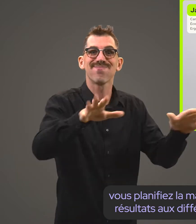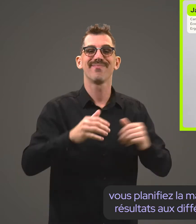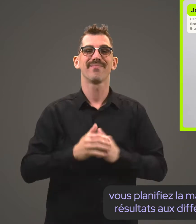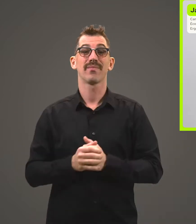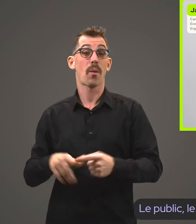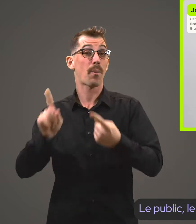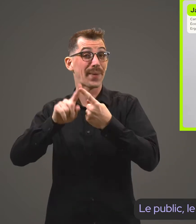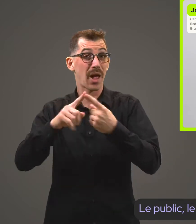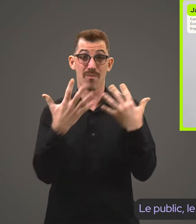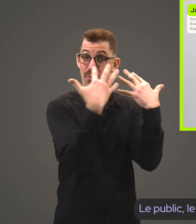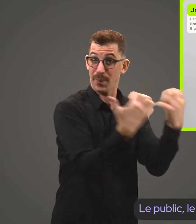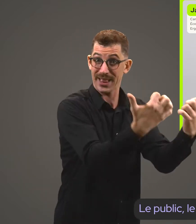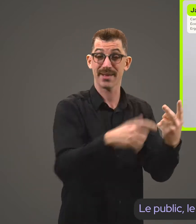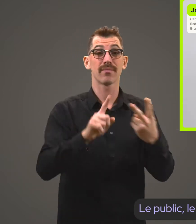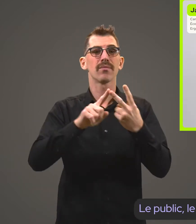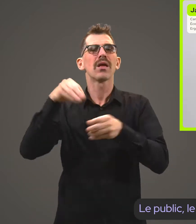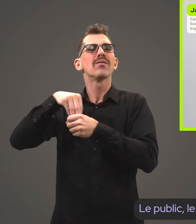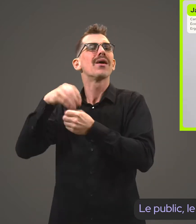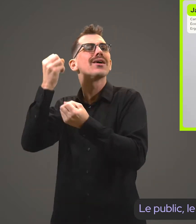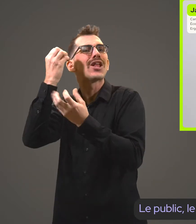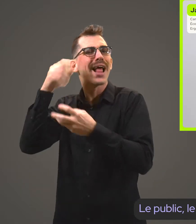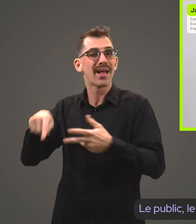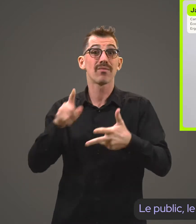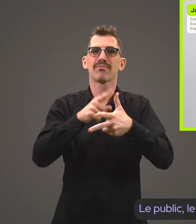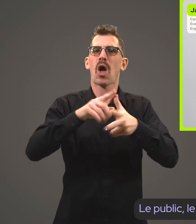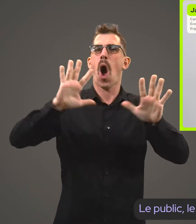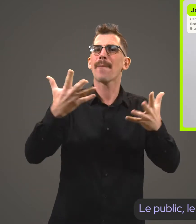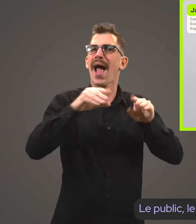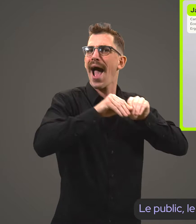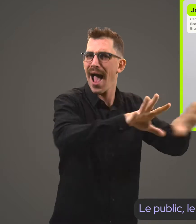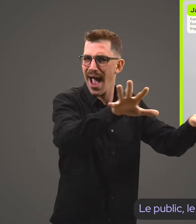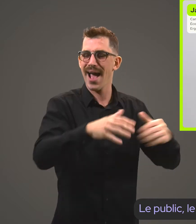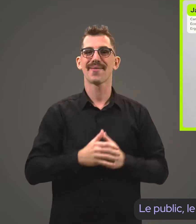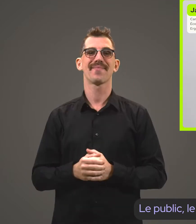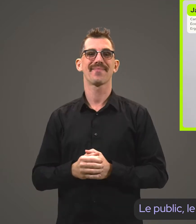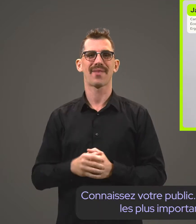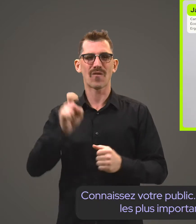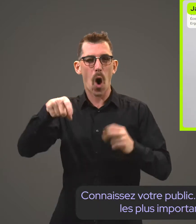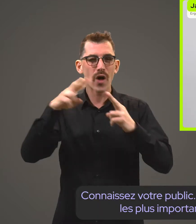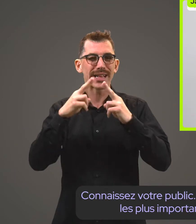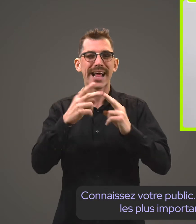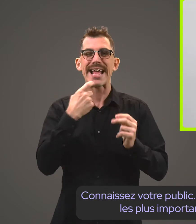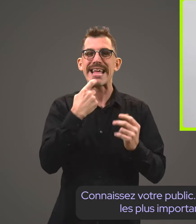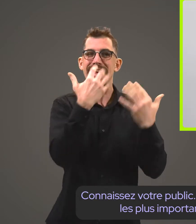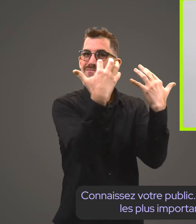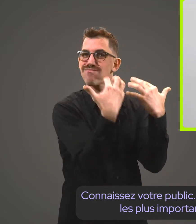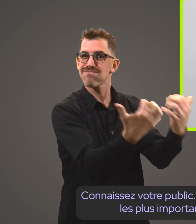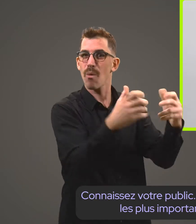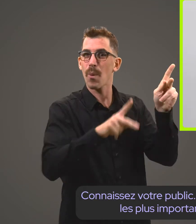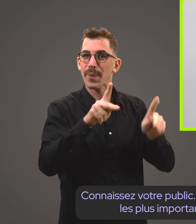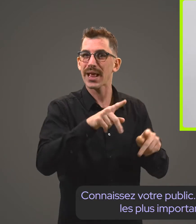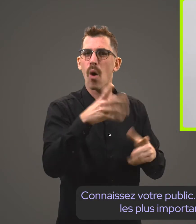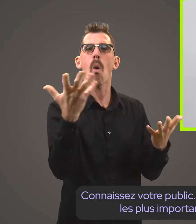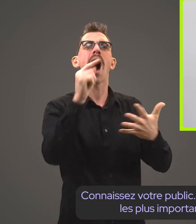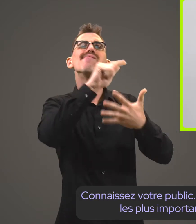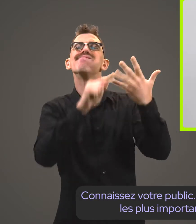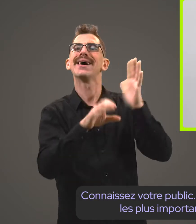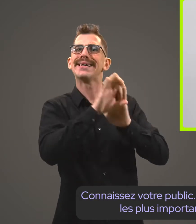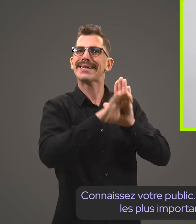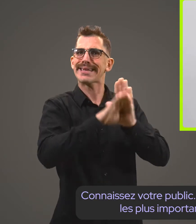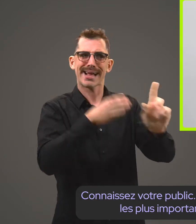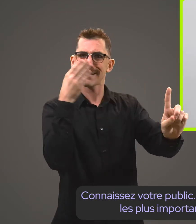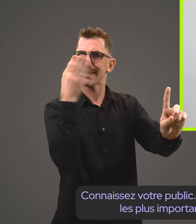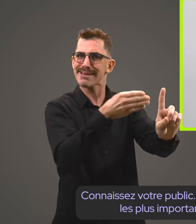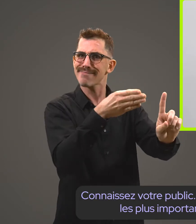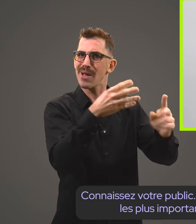stakeholders: the audience, the message, and the channel. Know your audience. What are the most